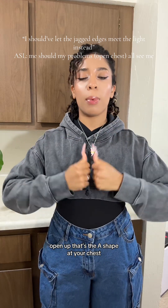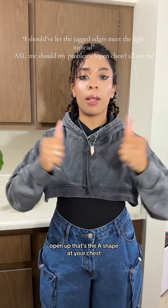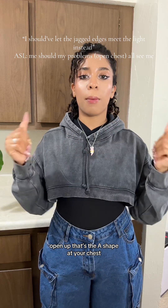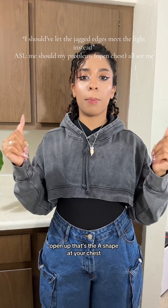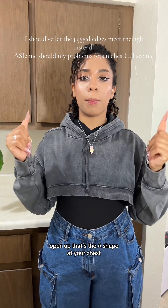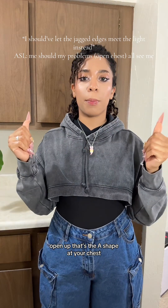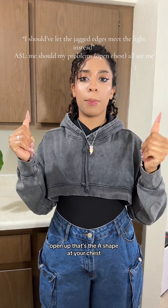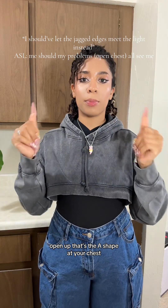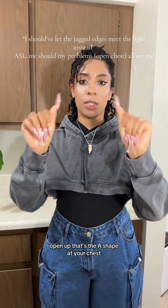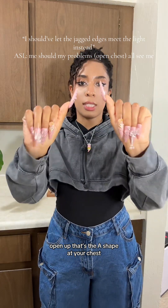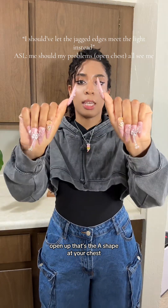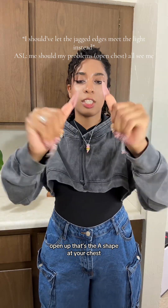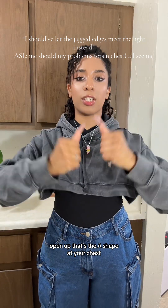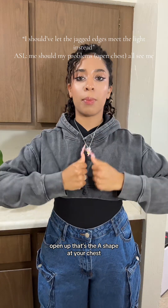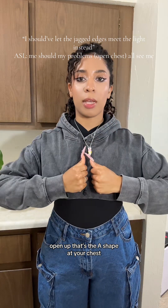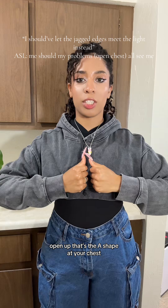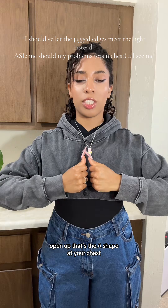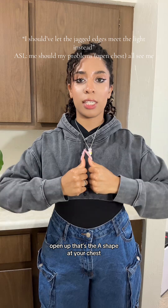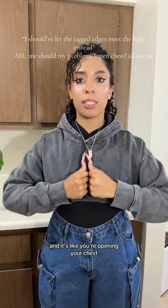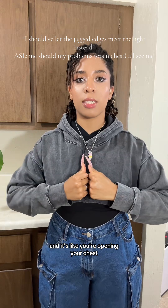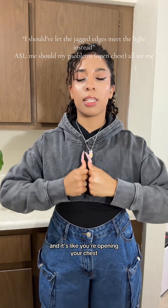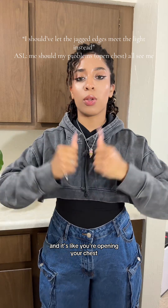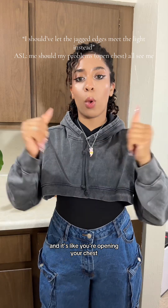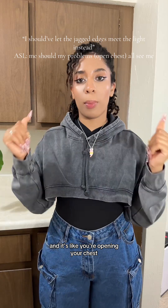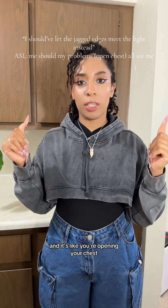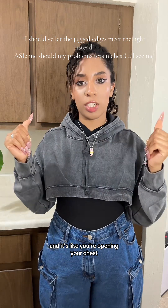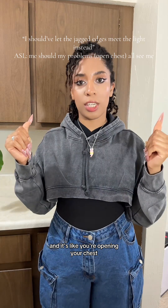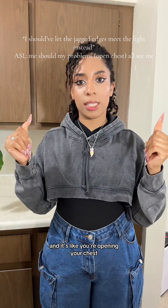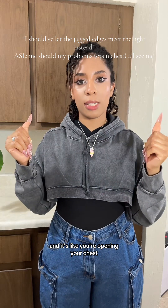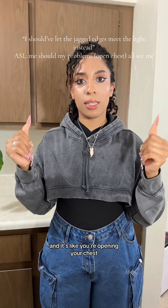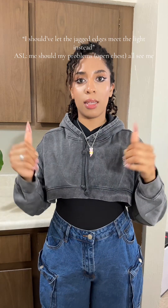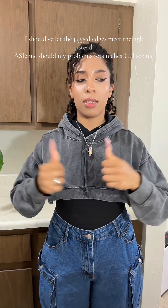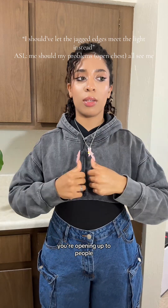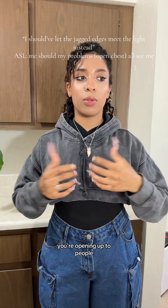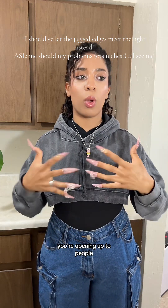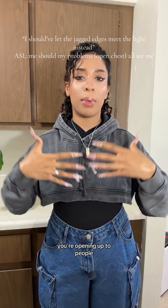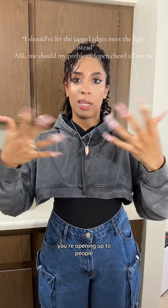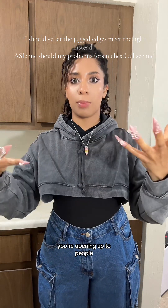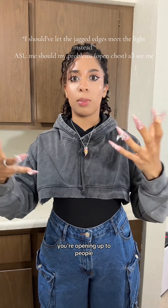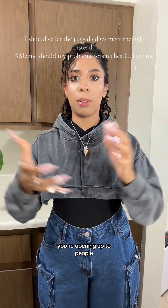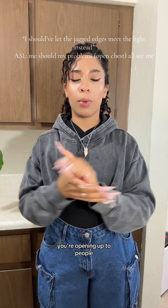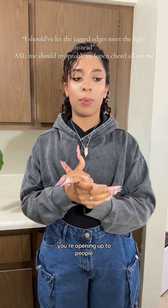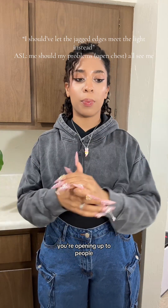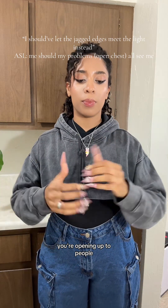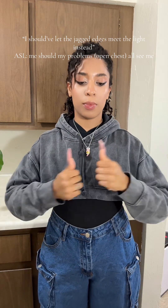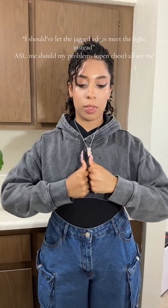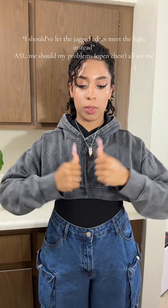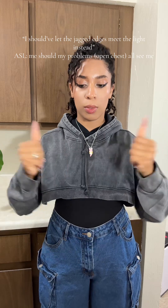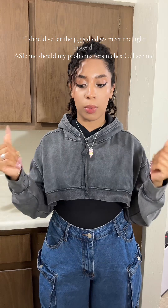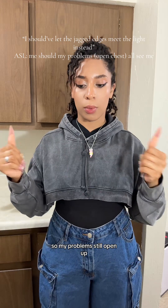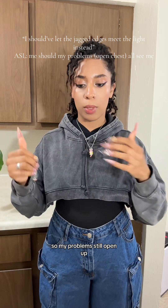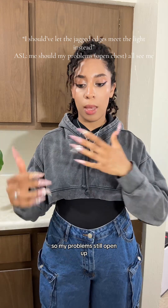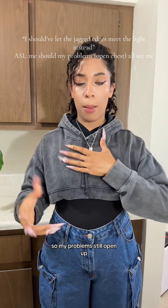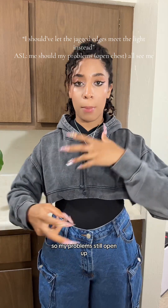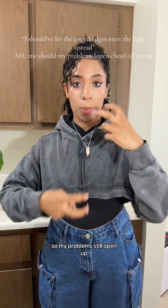up. So that's the A shape at your chest, and it's like you're opening your chest, you're opening up to people. So my